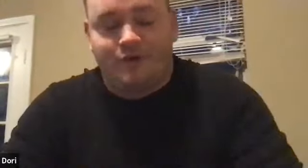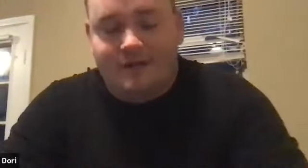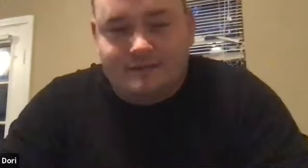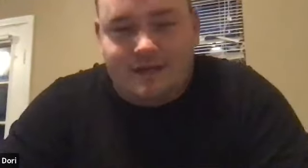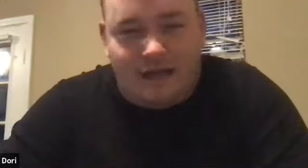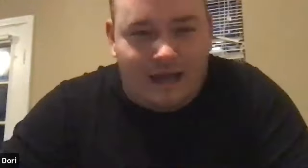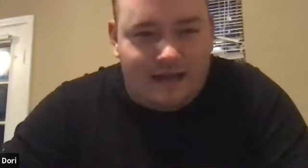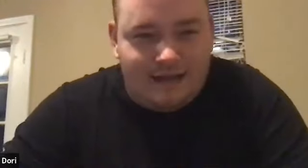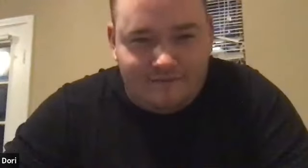LifePrint,